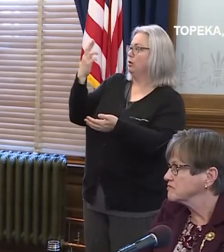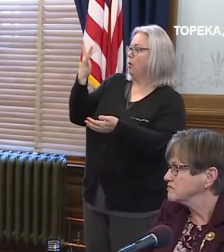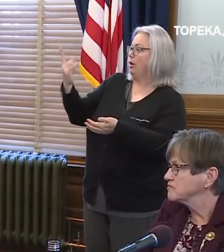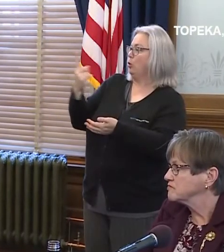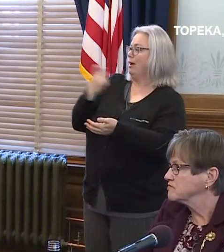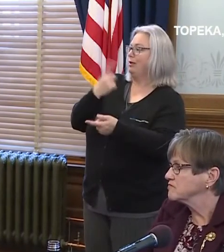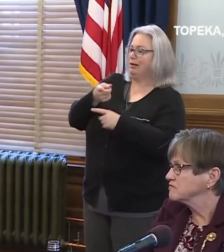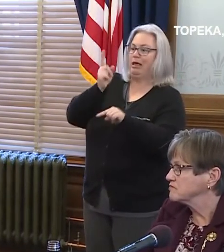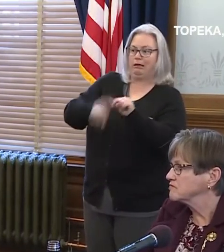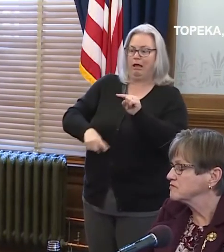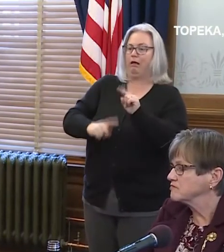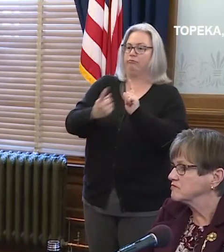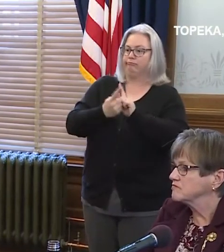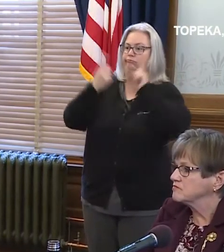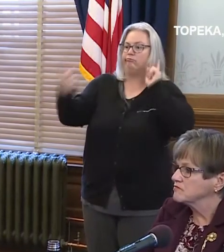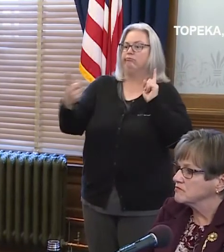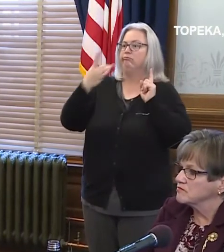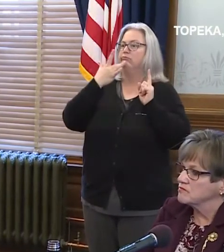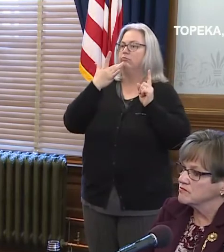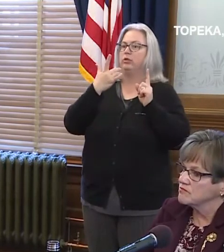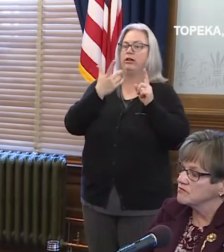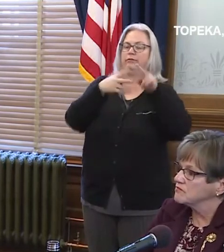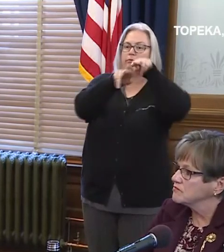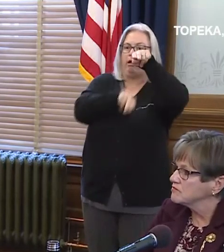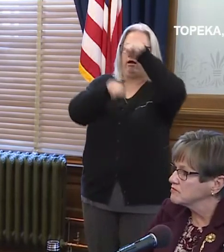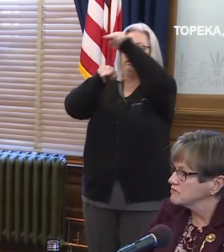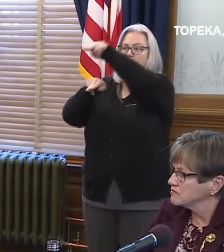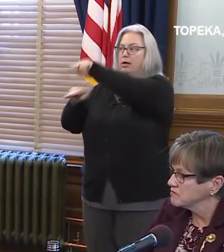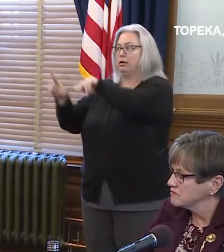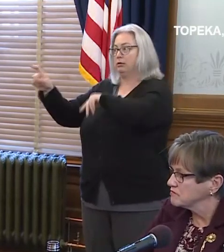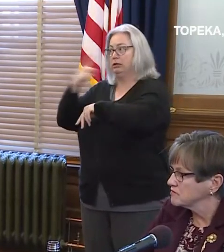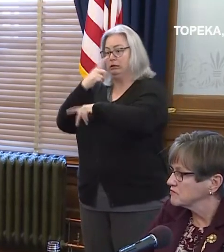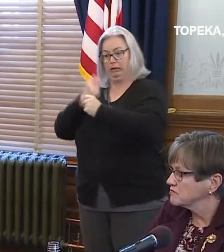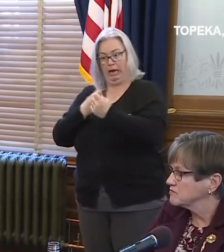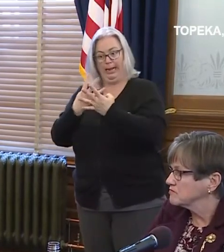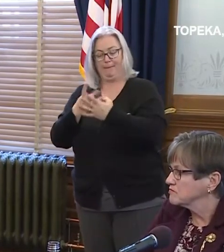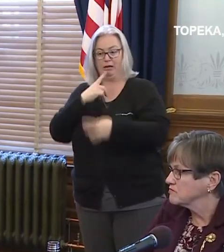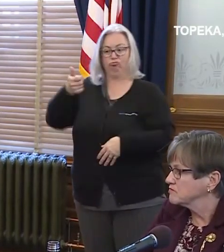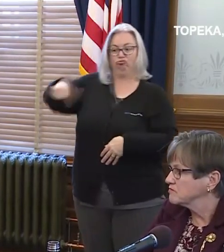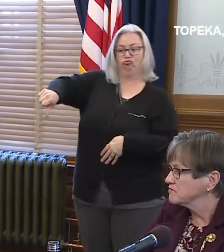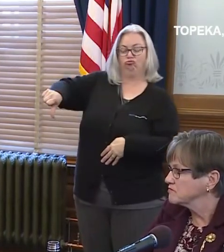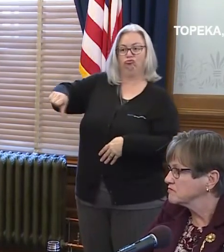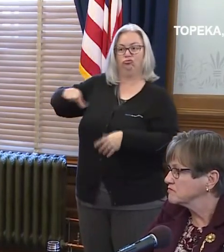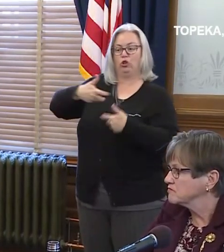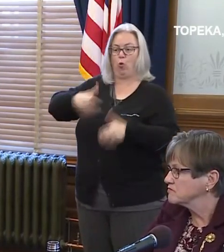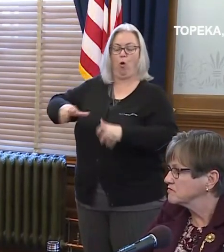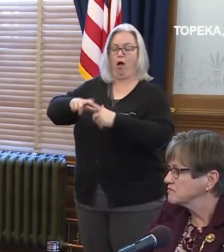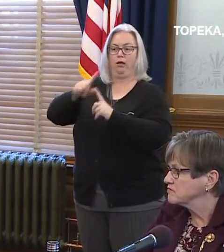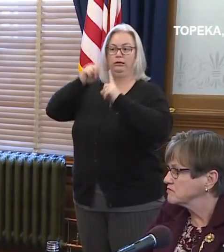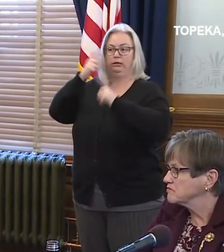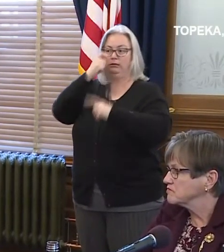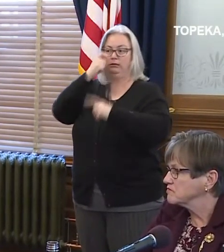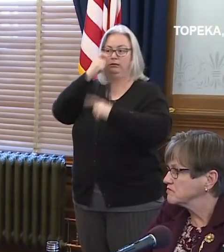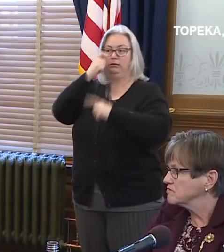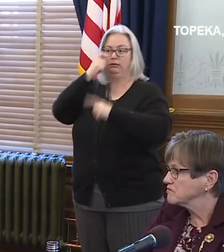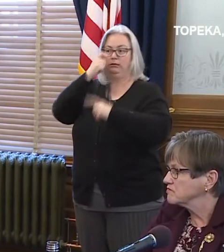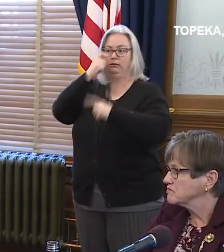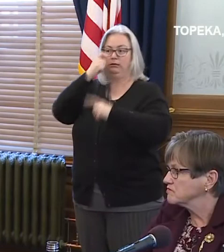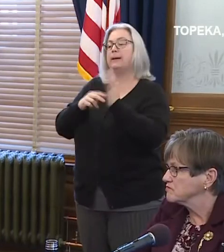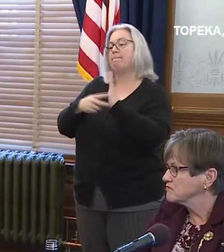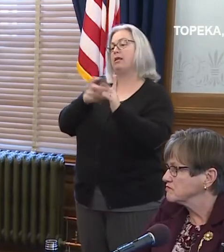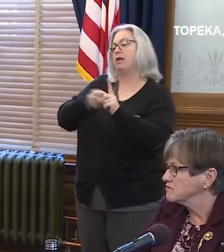cannot socially distance as much as you'd like to when there's bunk beds. Can inmates decline to be tested could that mean that the